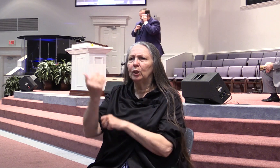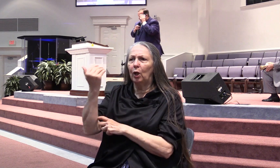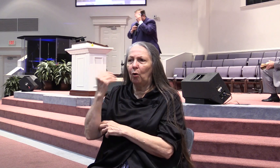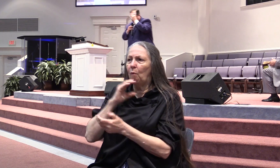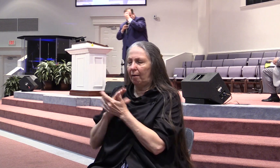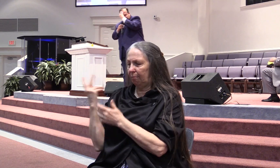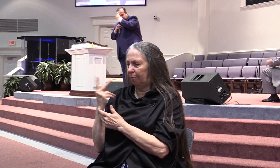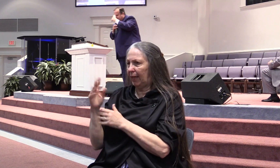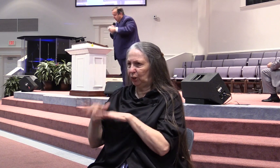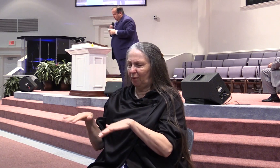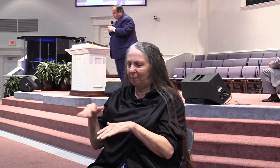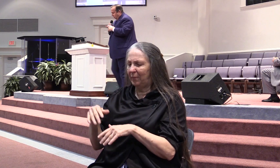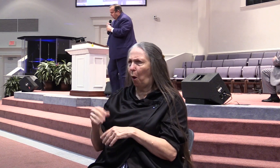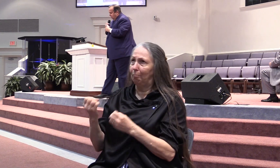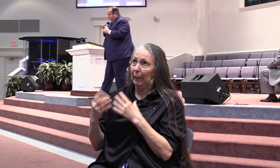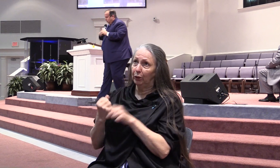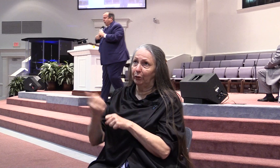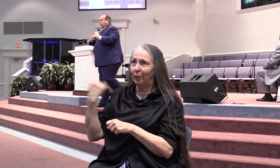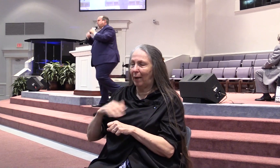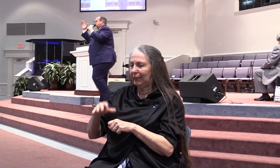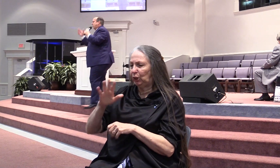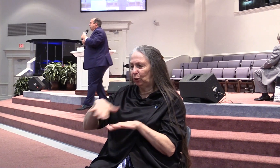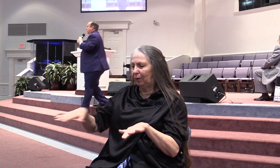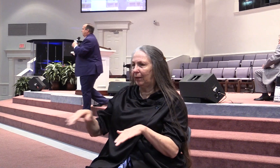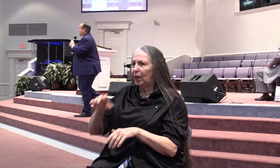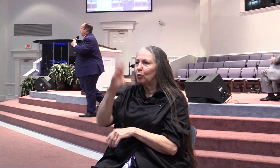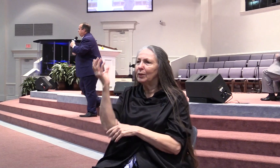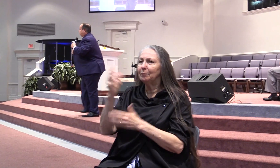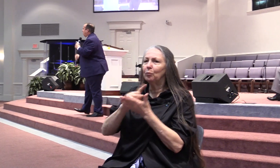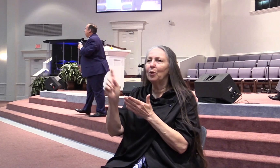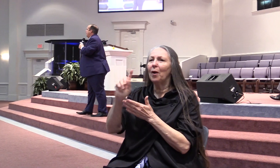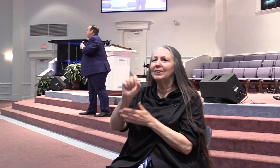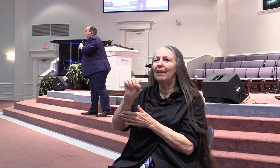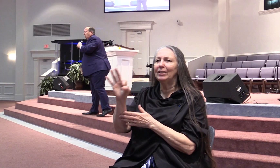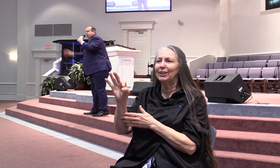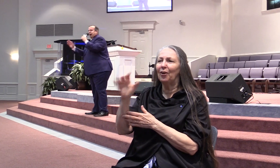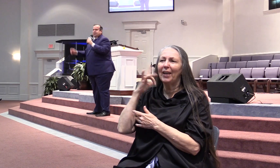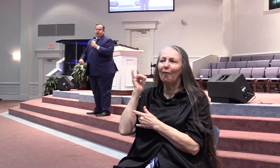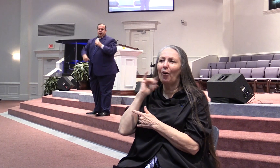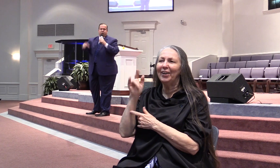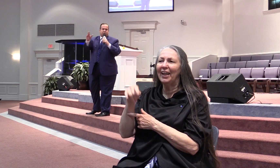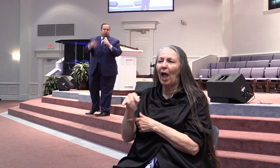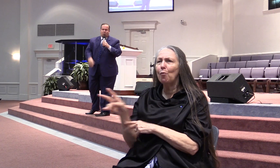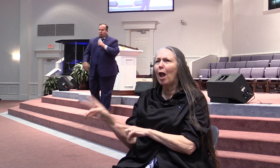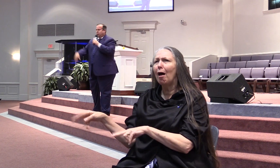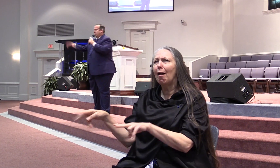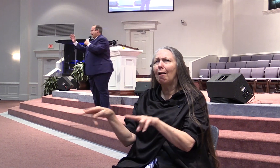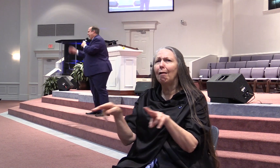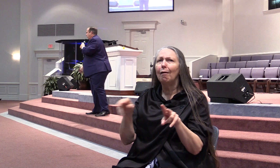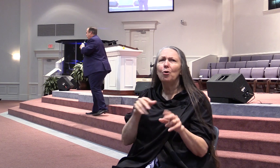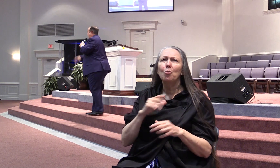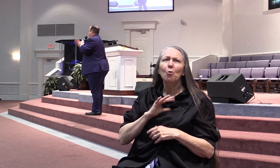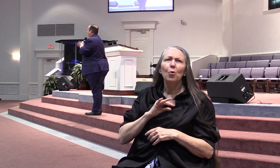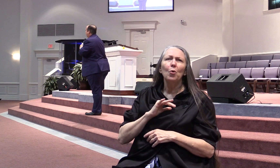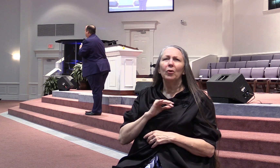wife and I, my kids, they were little. It's been many years ago. We spent a Christmas week in San Francisco. Saw all the sights there down at Fisherman's Wharf and went out